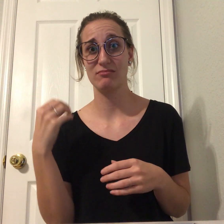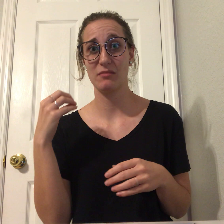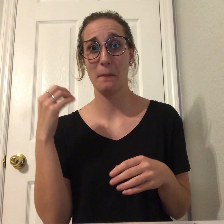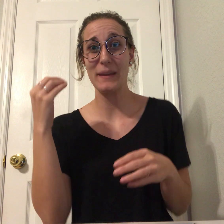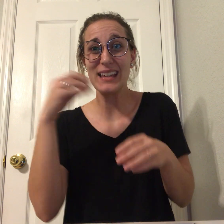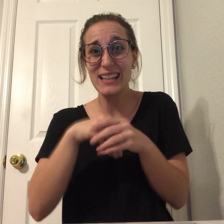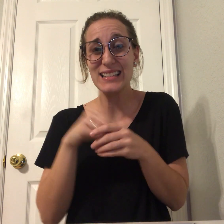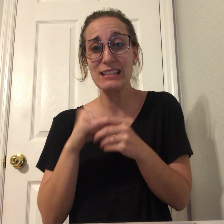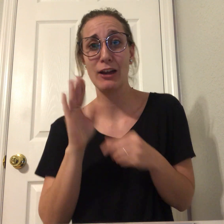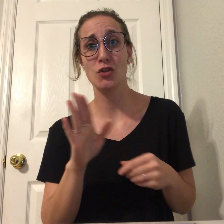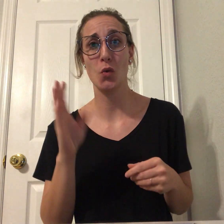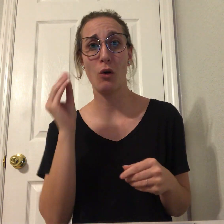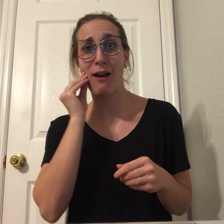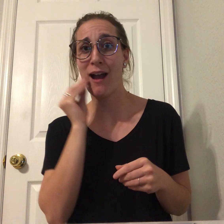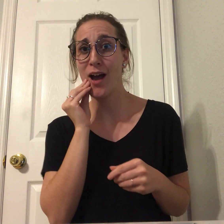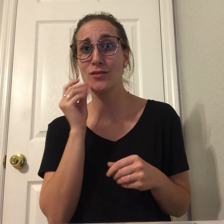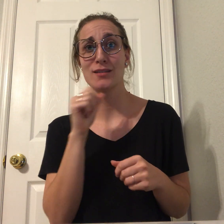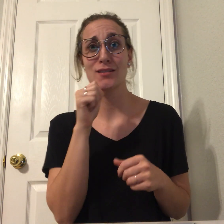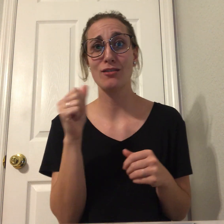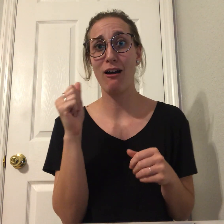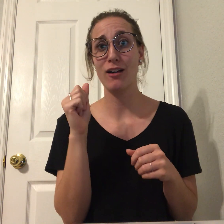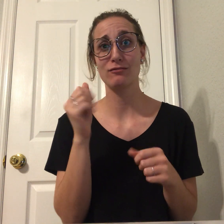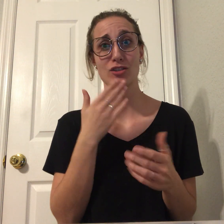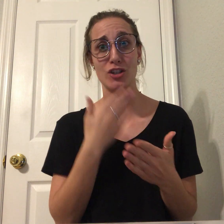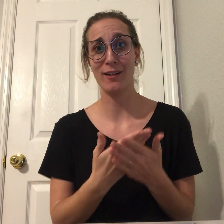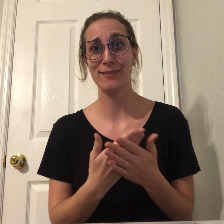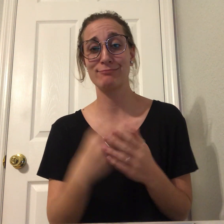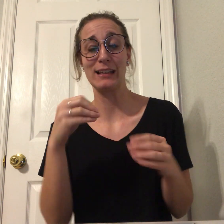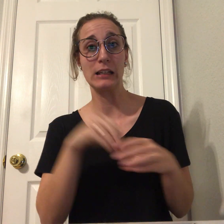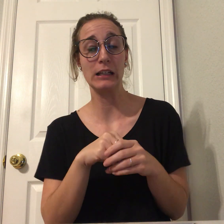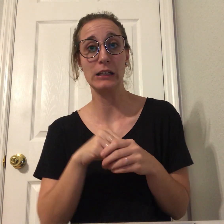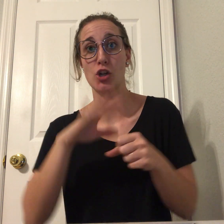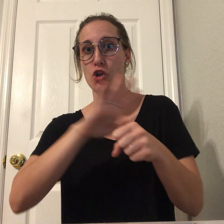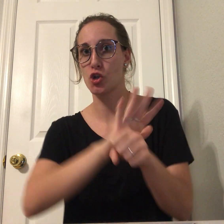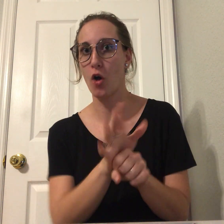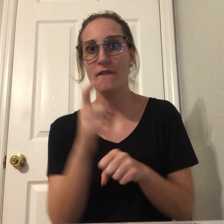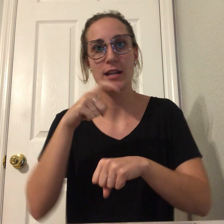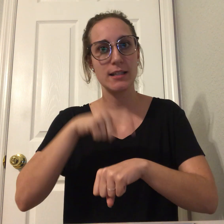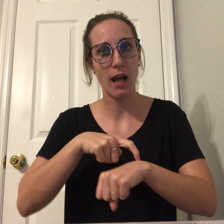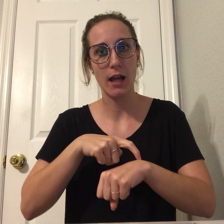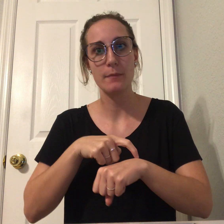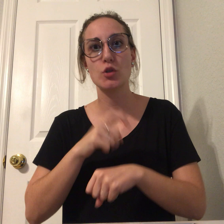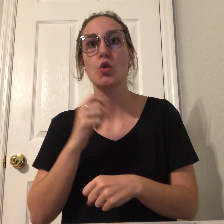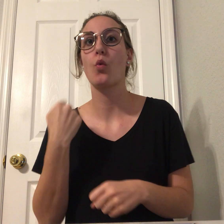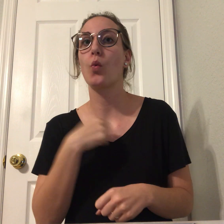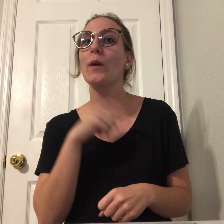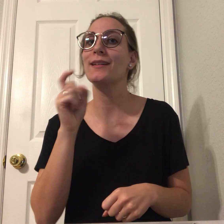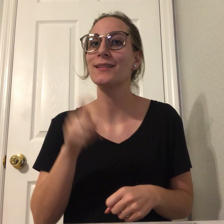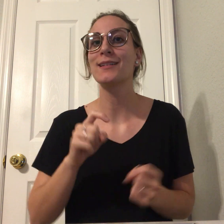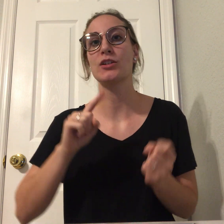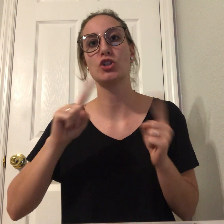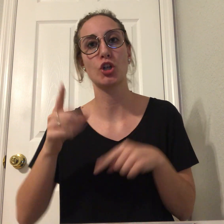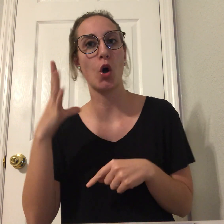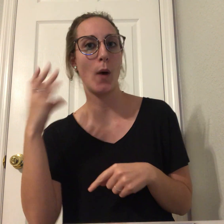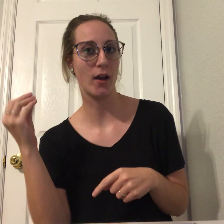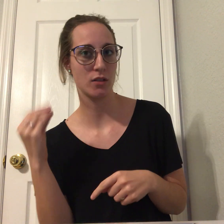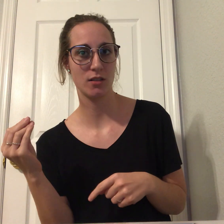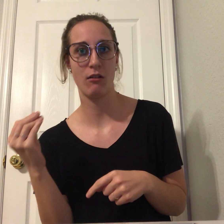again, in COVID times, we need more than ever to go outside and go for a walk, to get our sunlight and